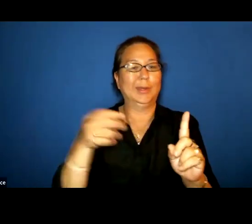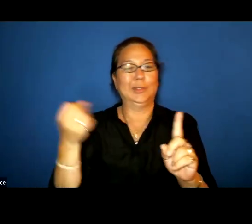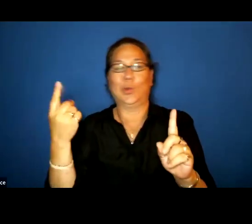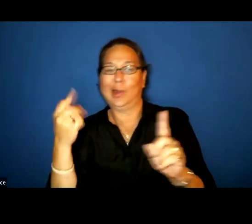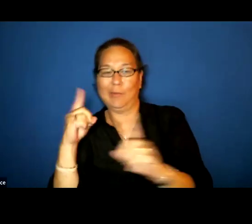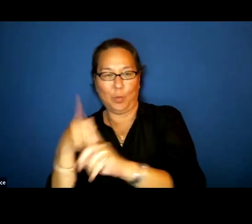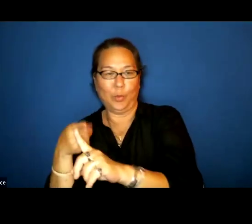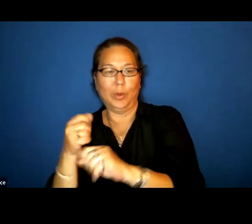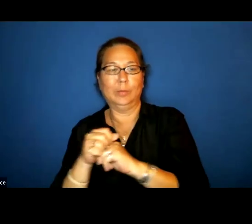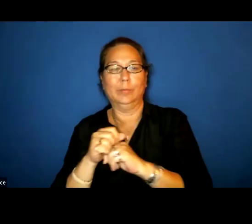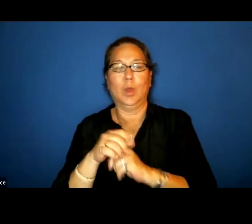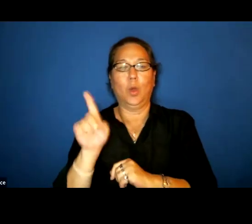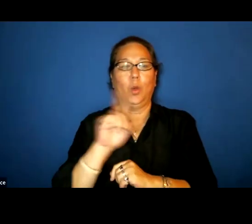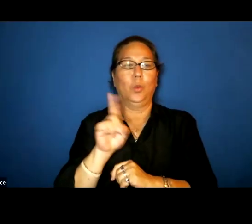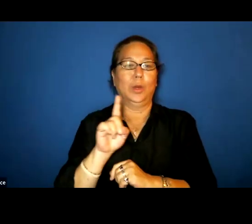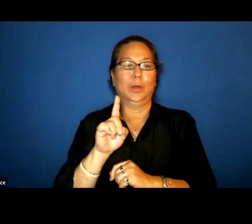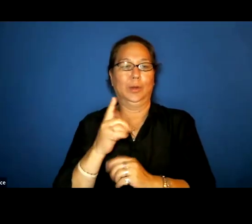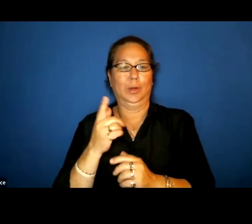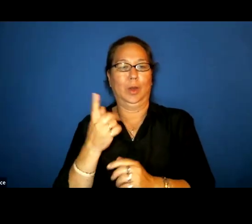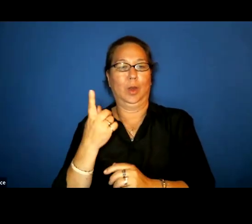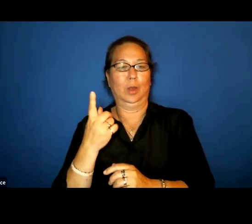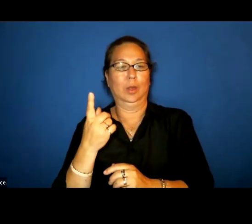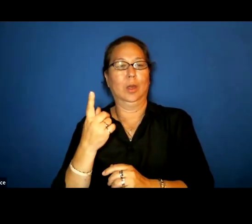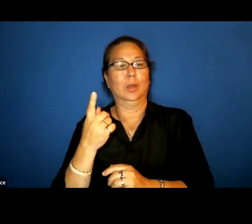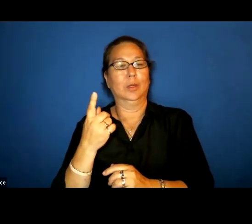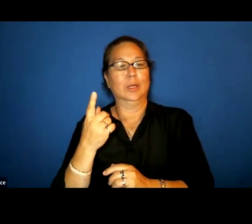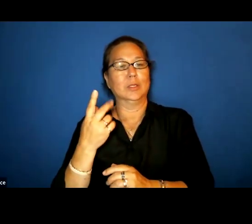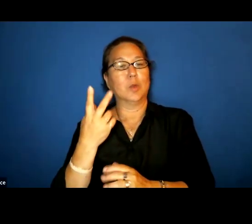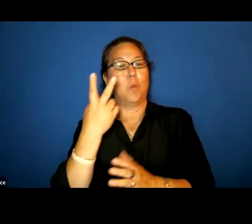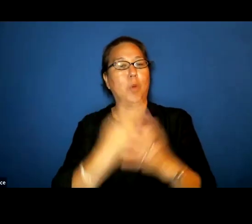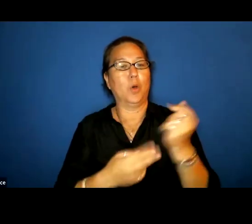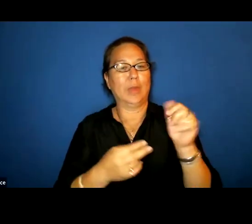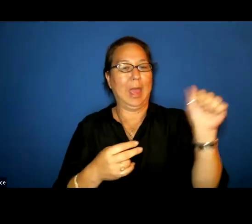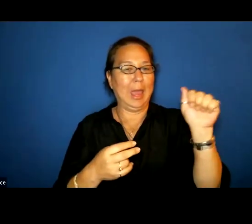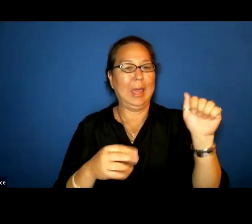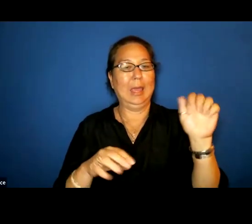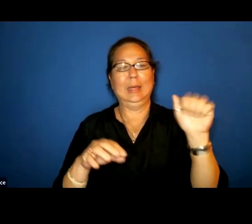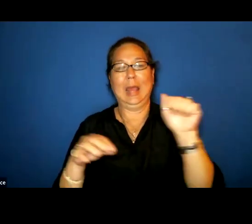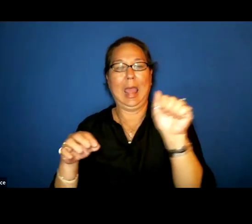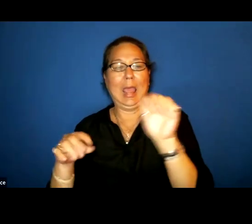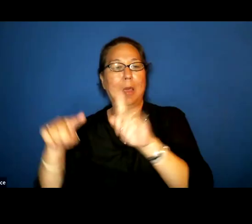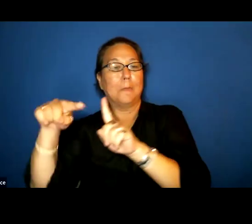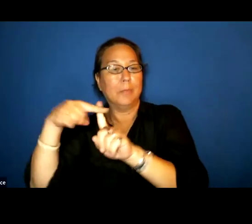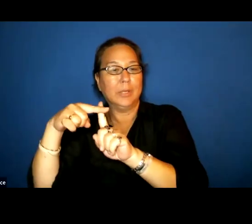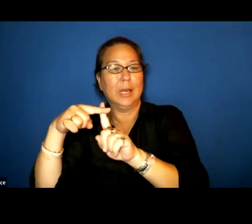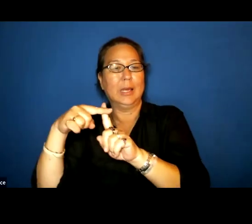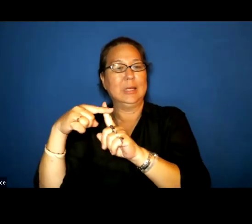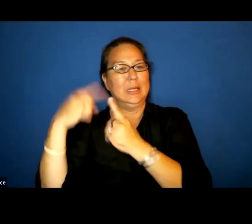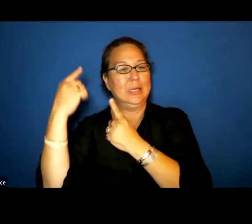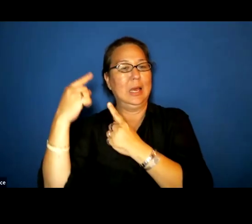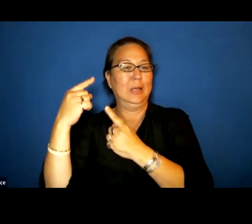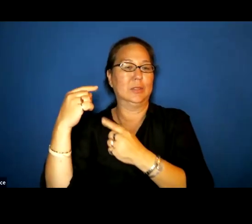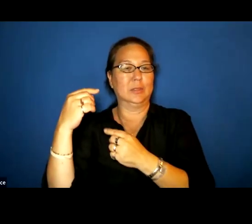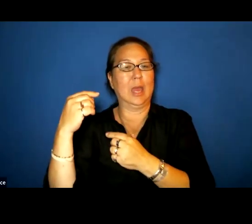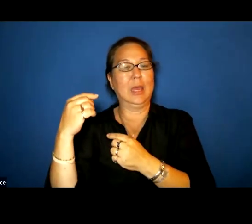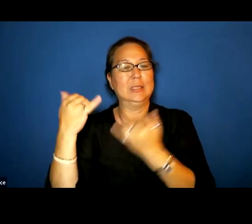being considered a 12 and A being considered an 11. So that was one change we've done. And I know Dr.